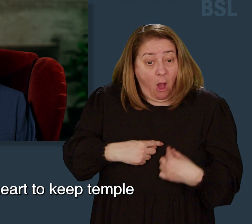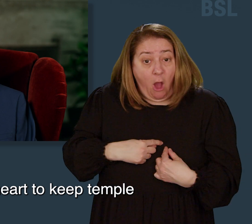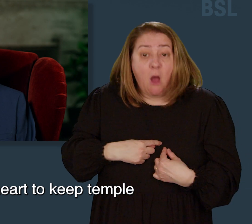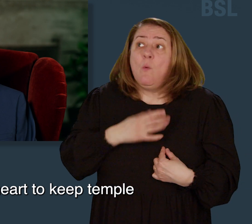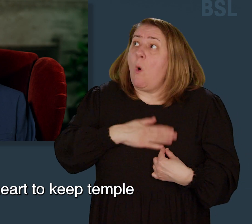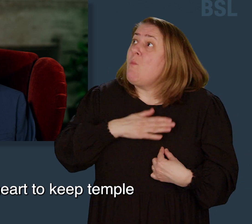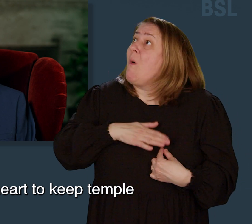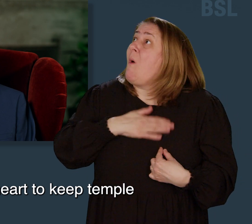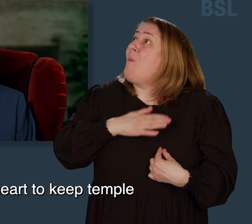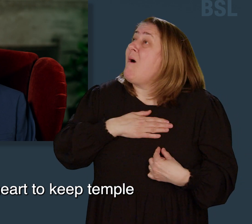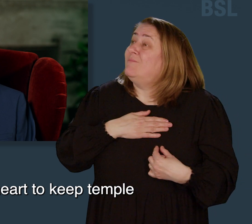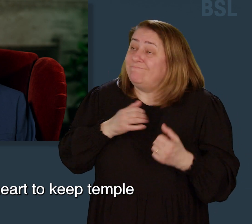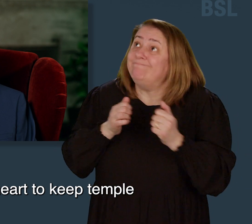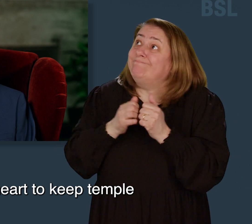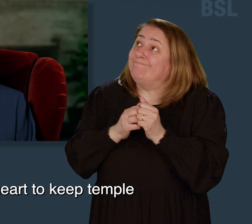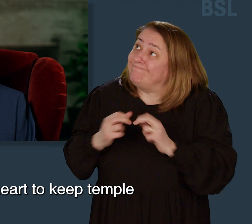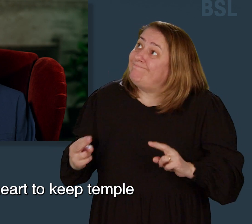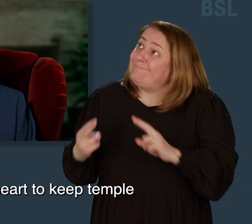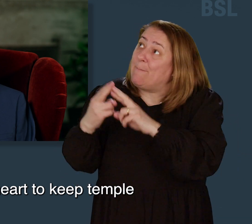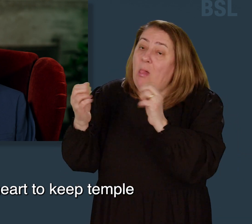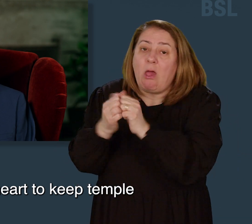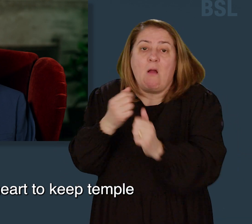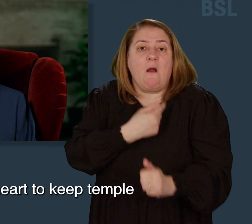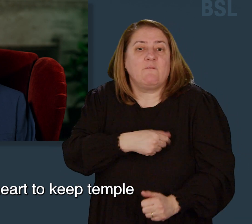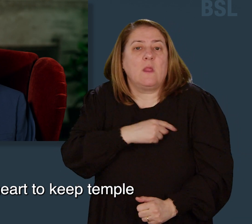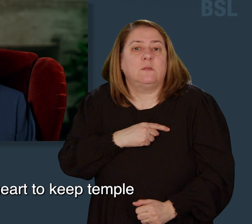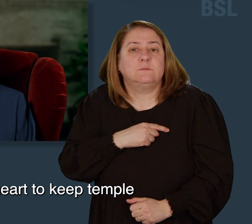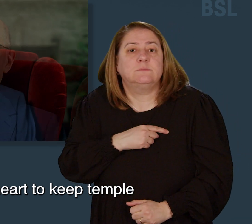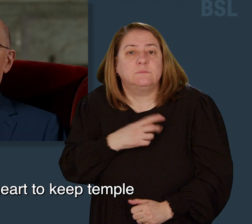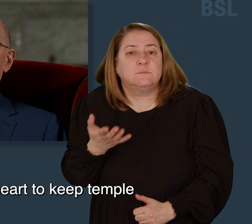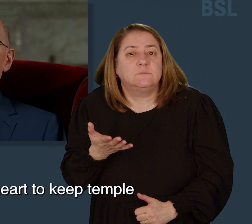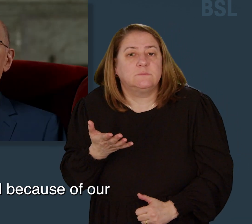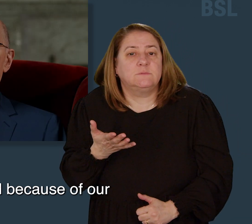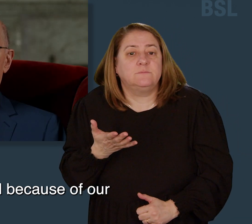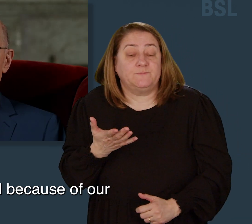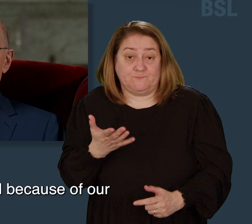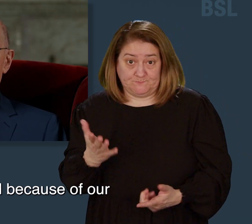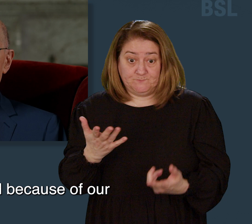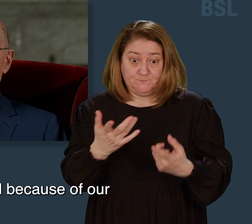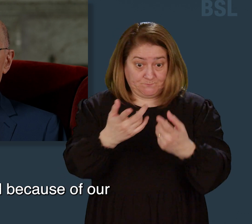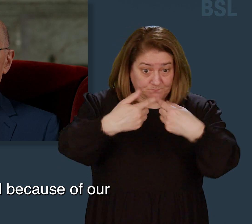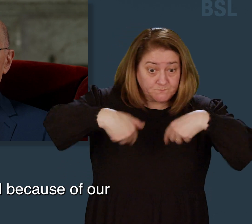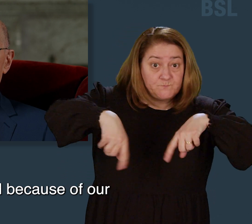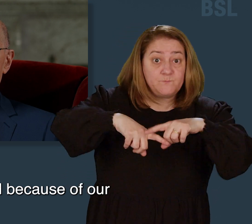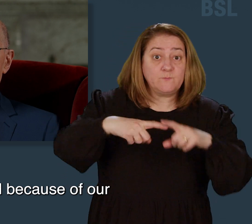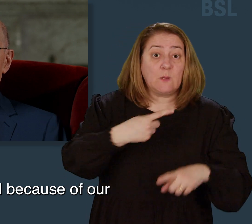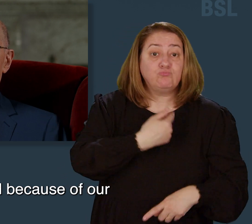heart to keep temple covenants. We have been promised,